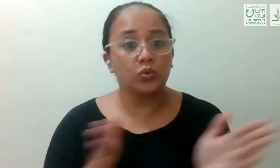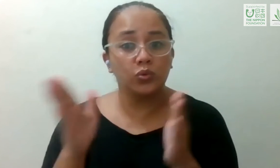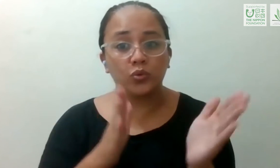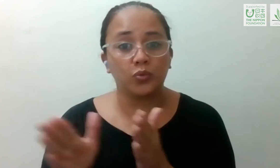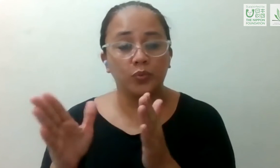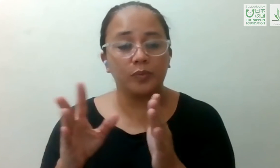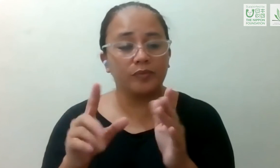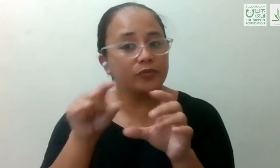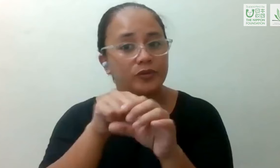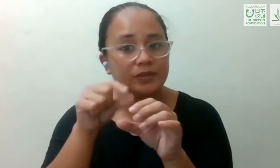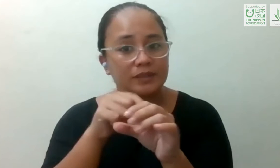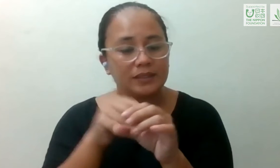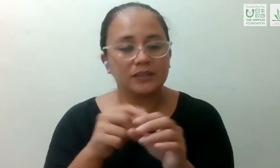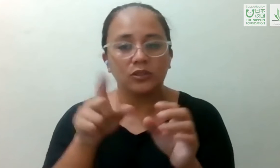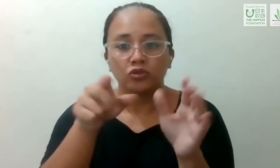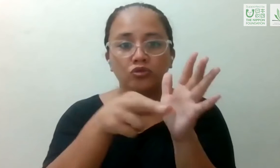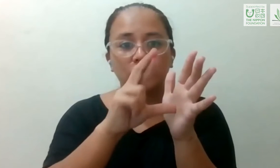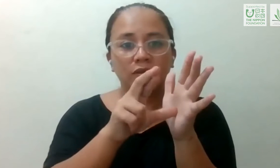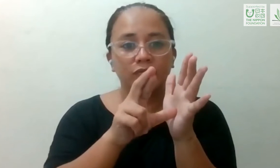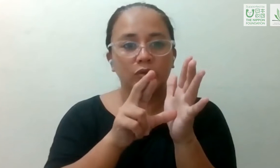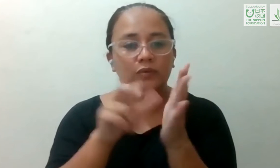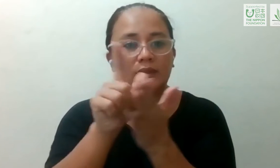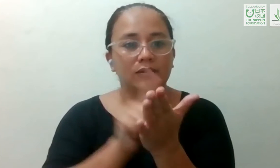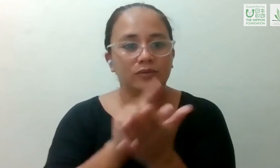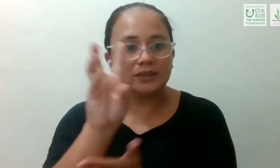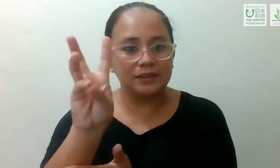is review lesson 6